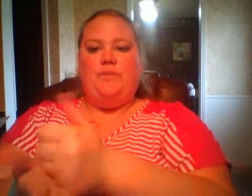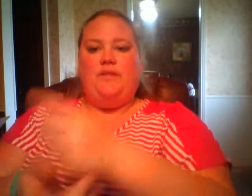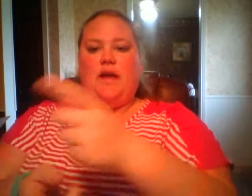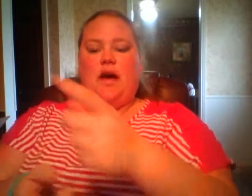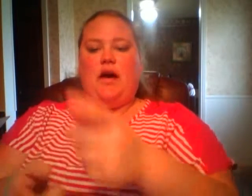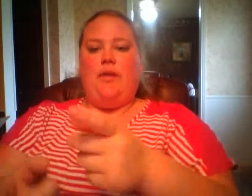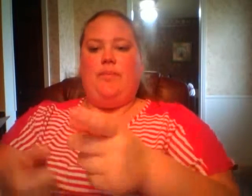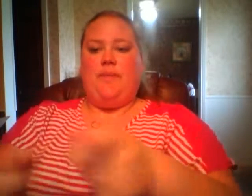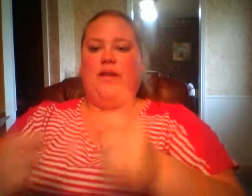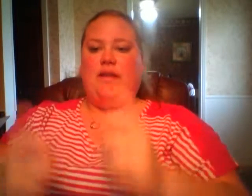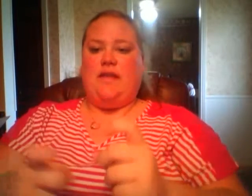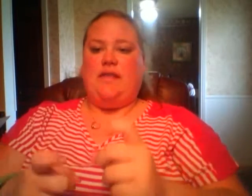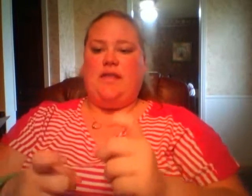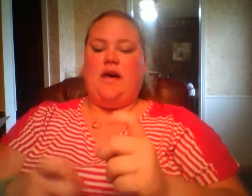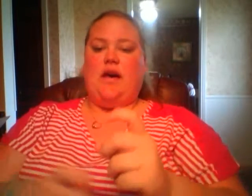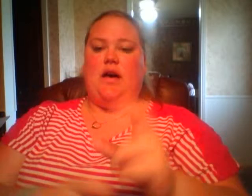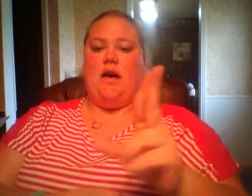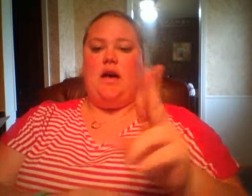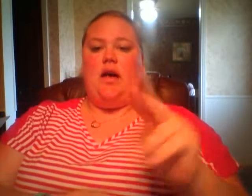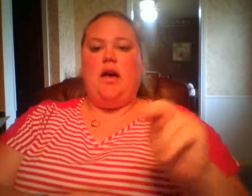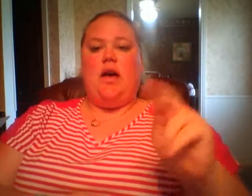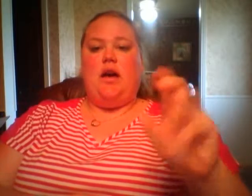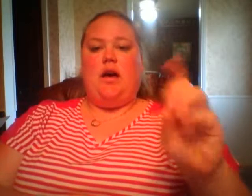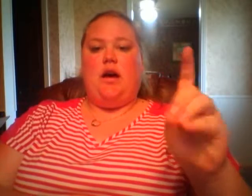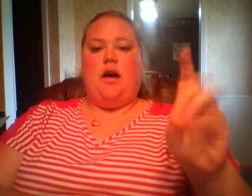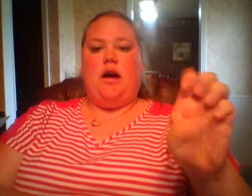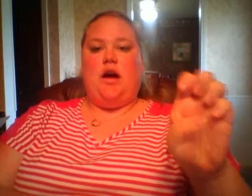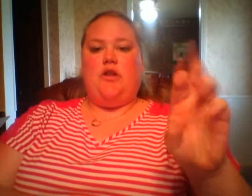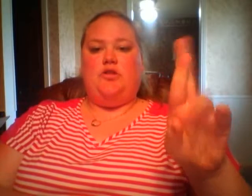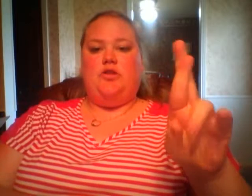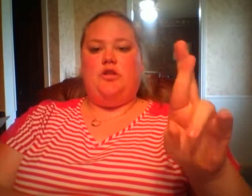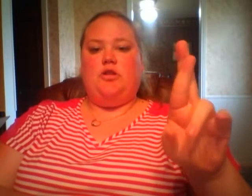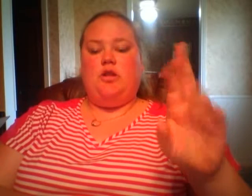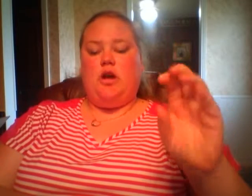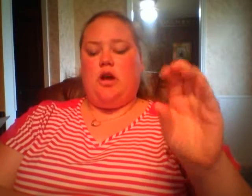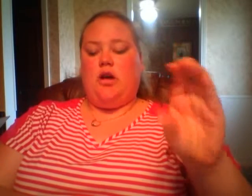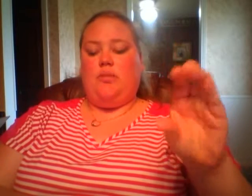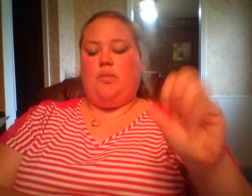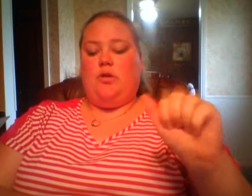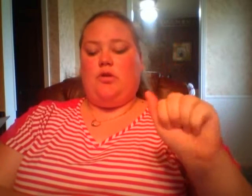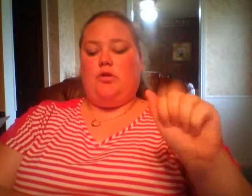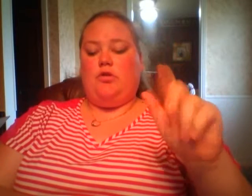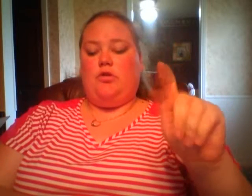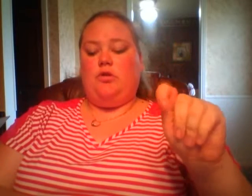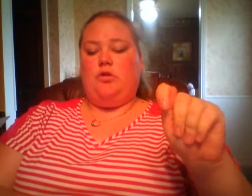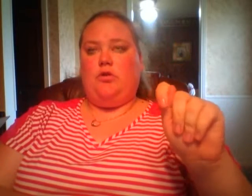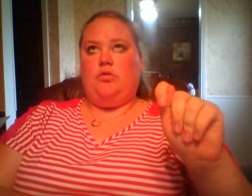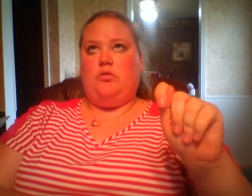helps get under um,